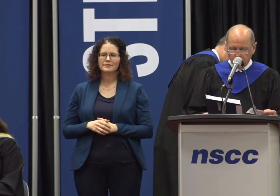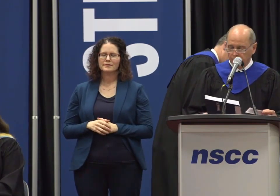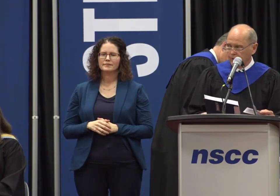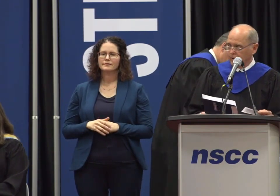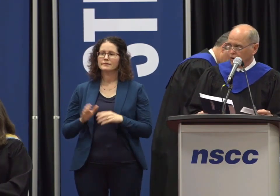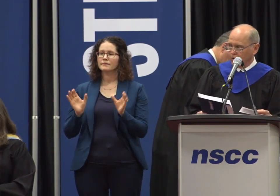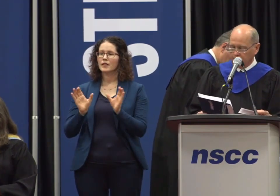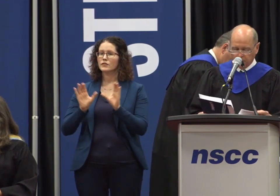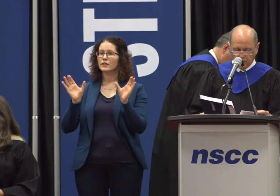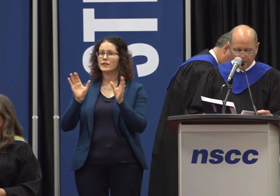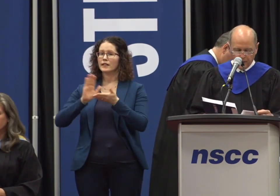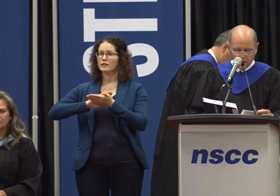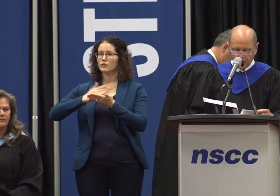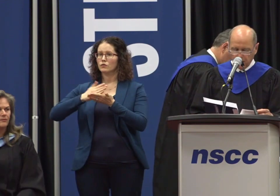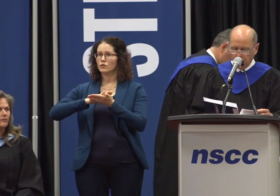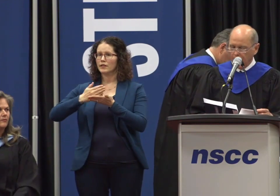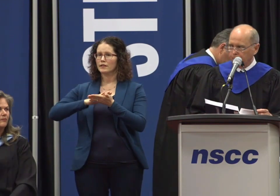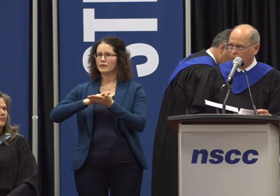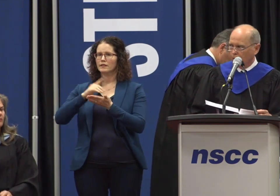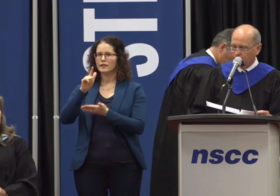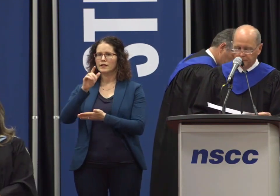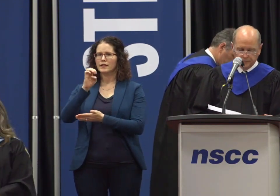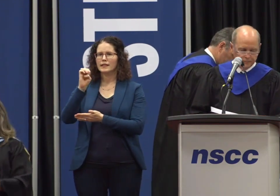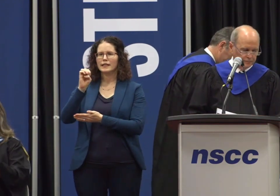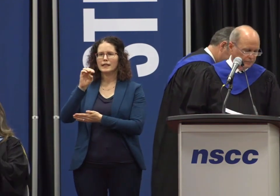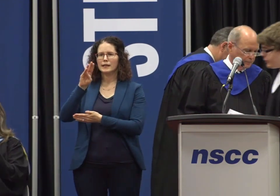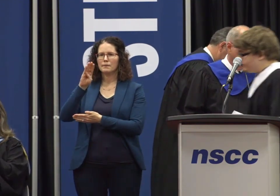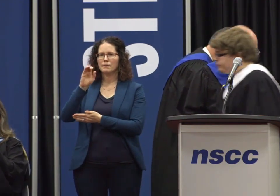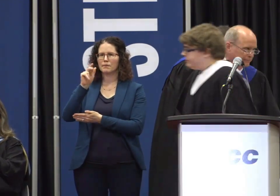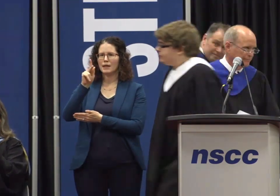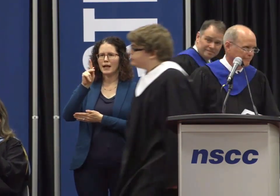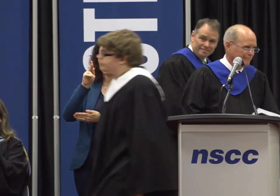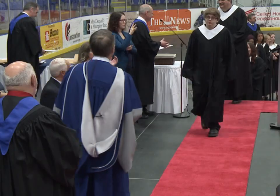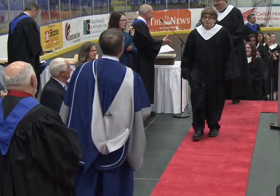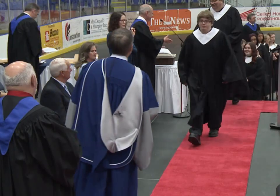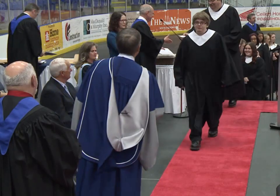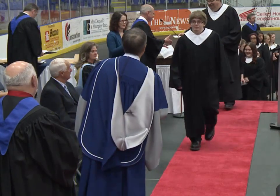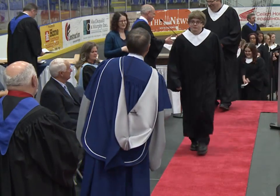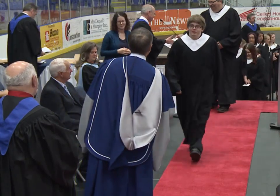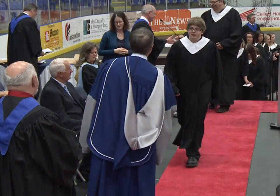For the Certificate in Cooking, Lee Blackmore.